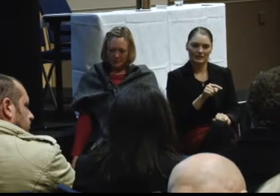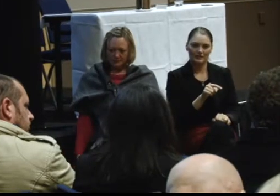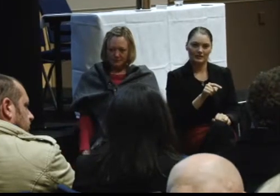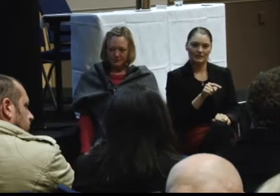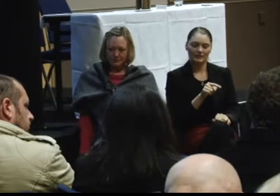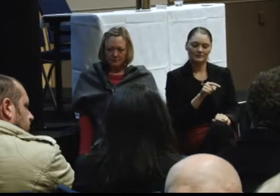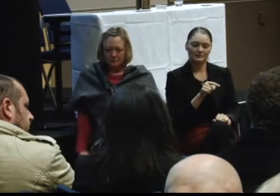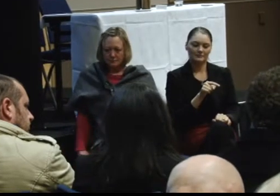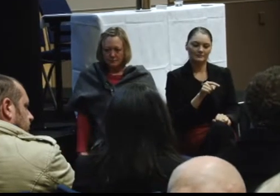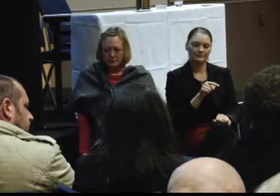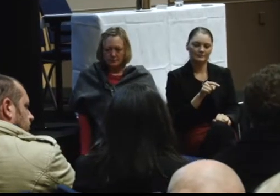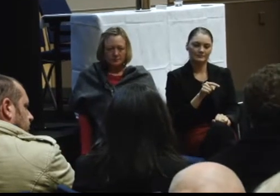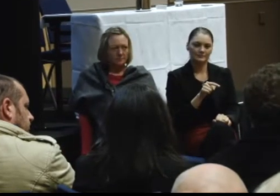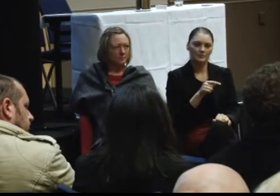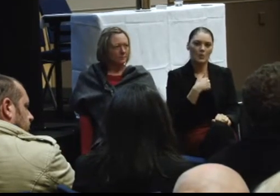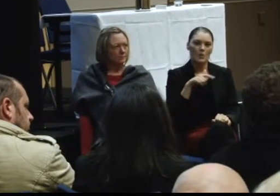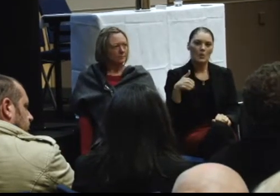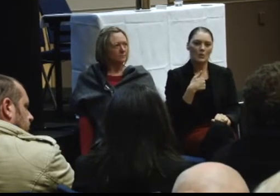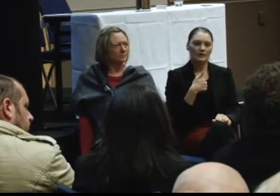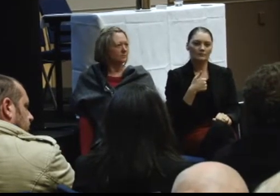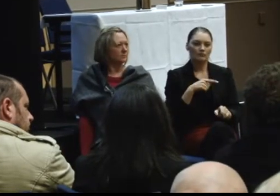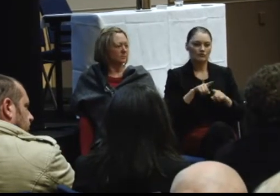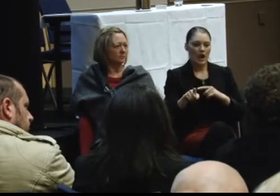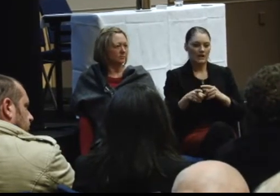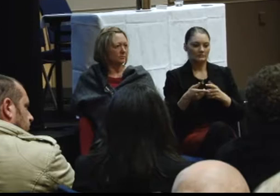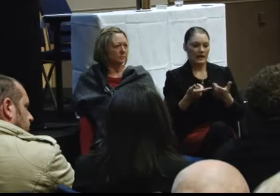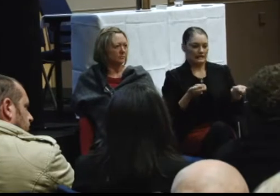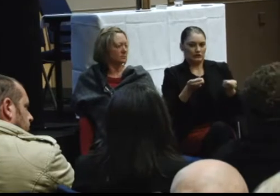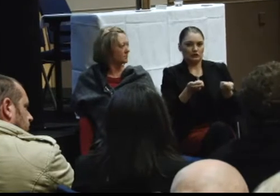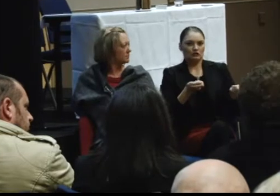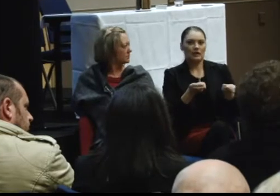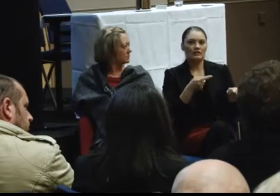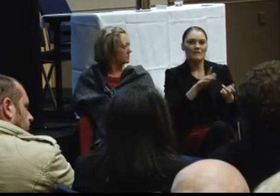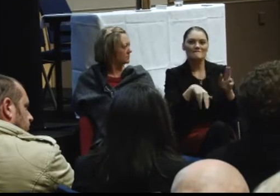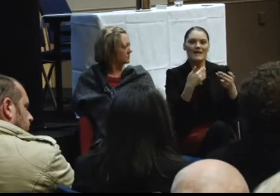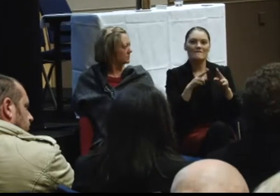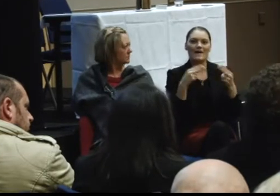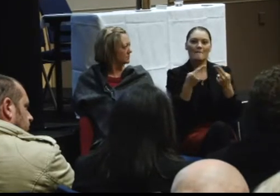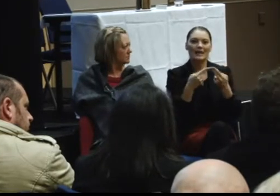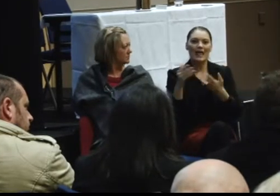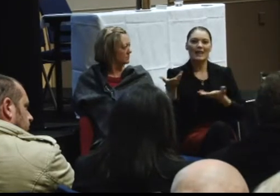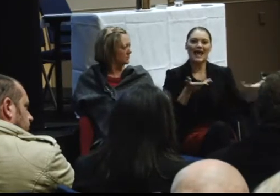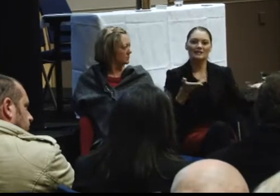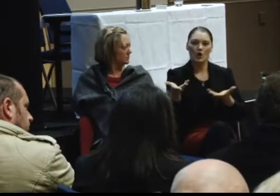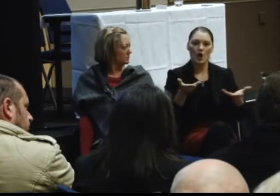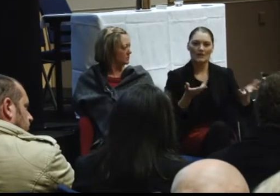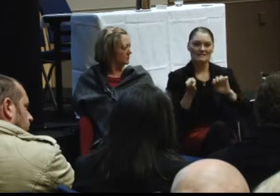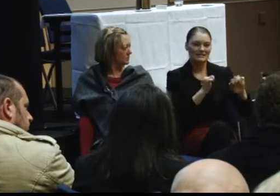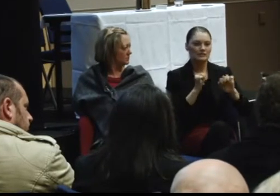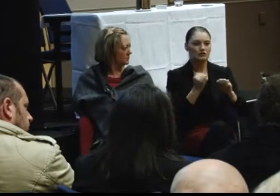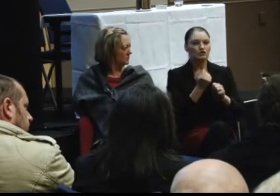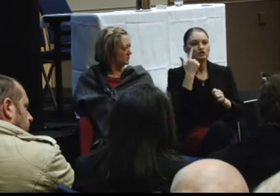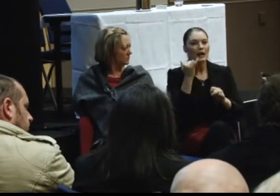and we instruct the family liaison visitors to check up what the families are doing at